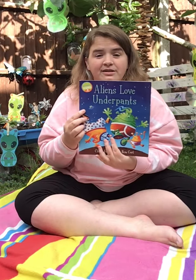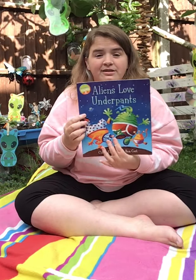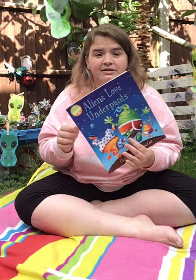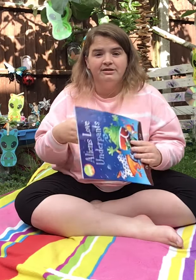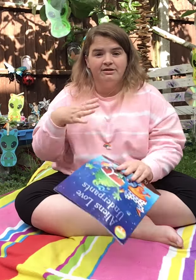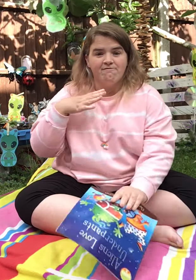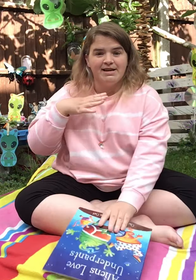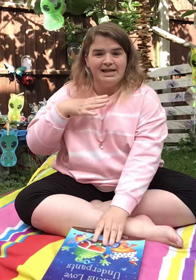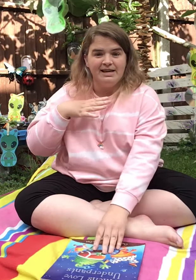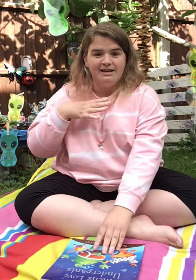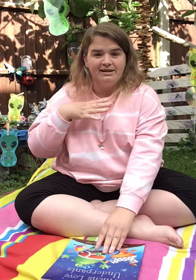Ready?